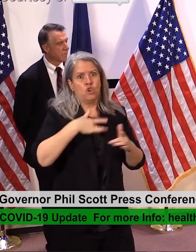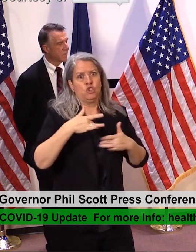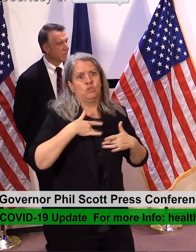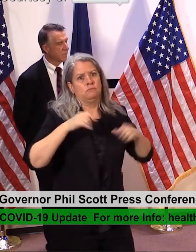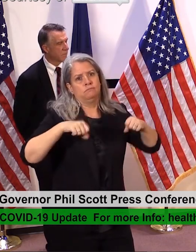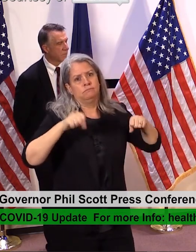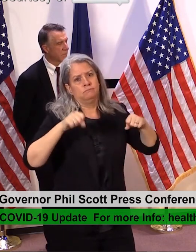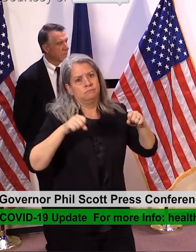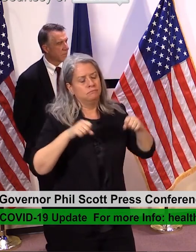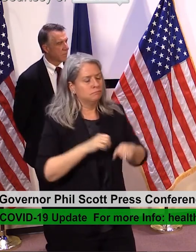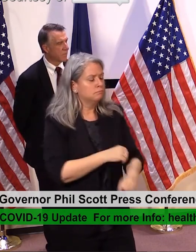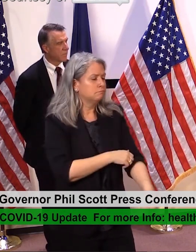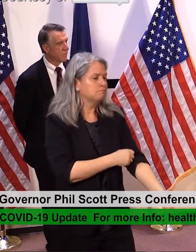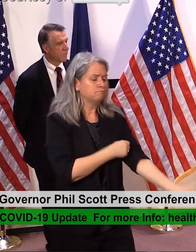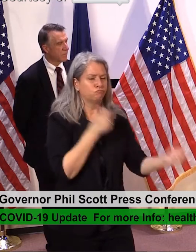concerned, obviously.